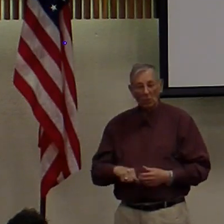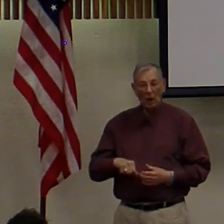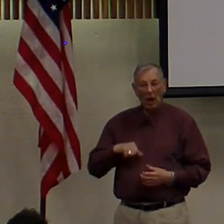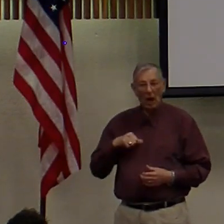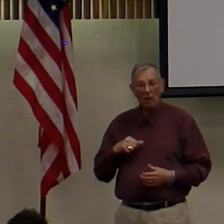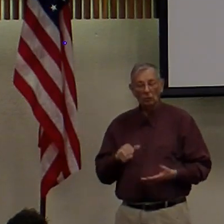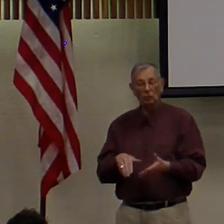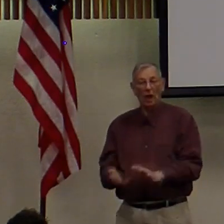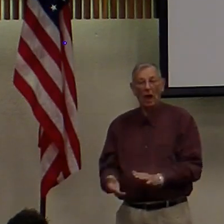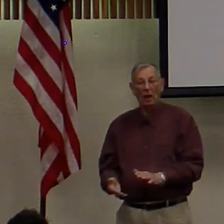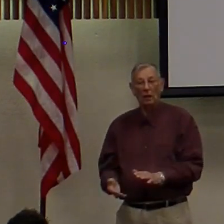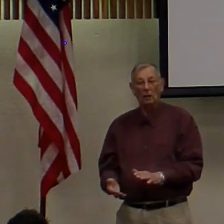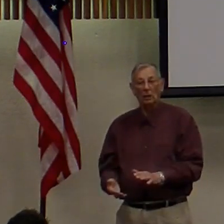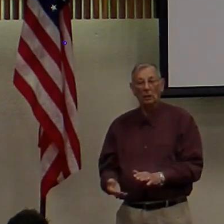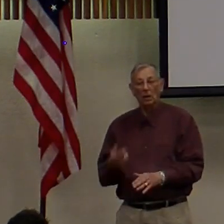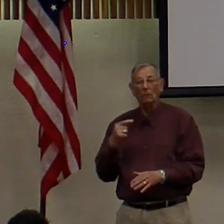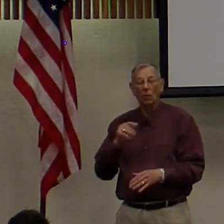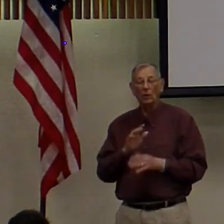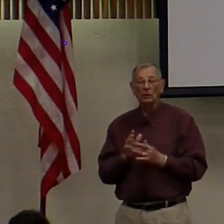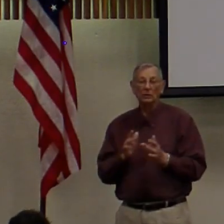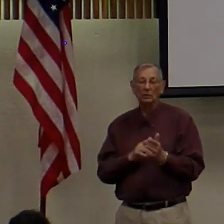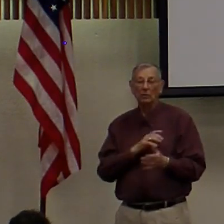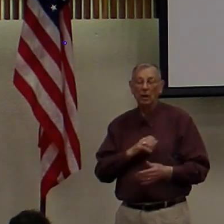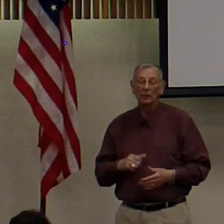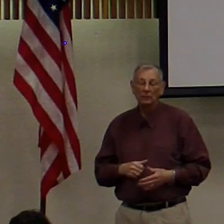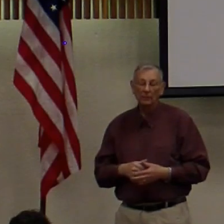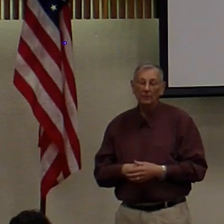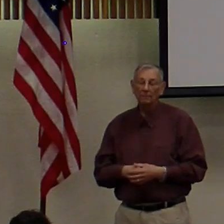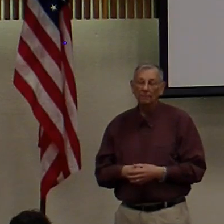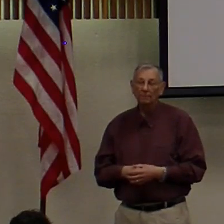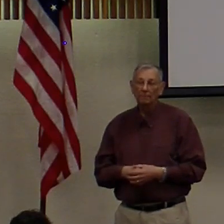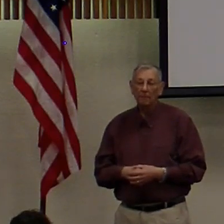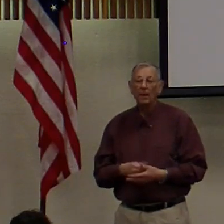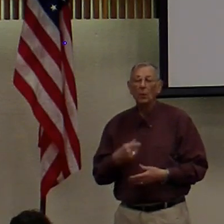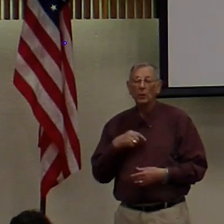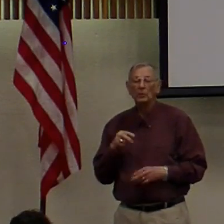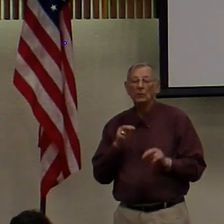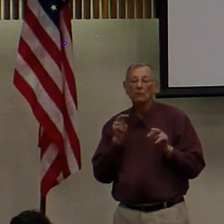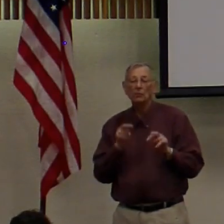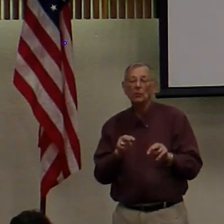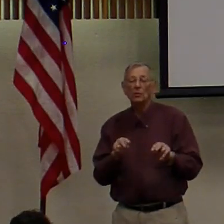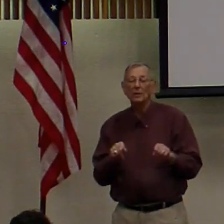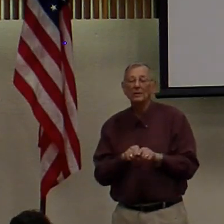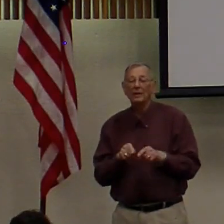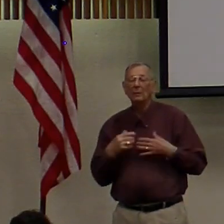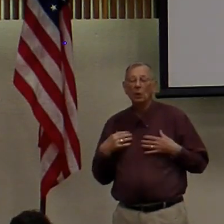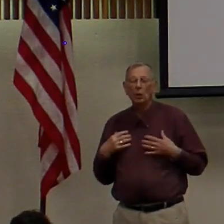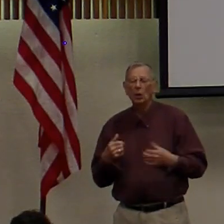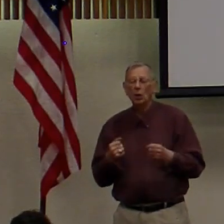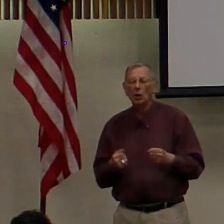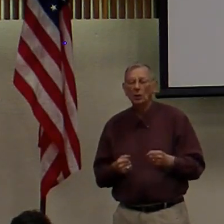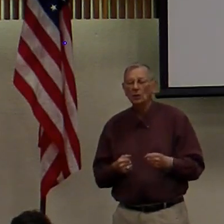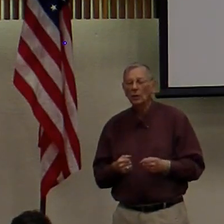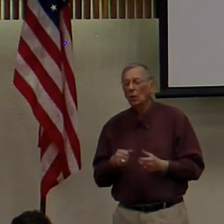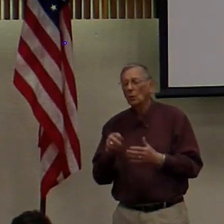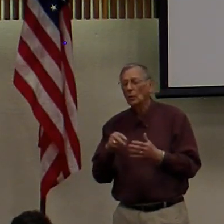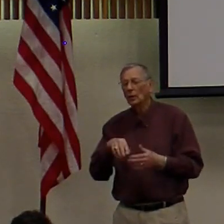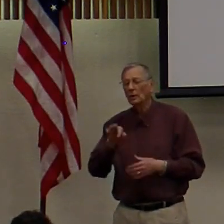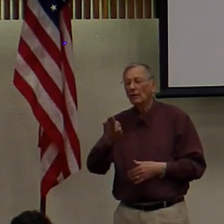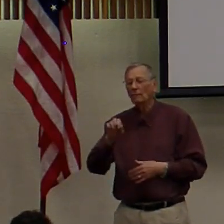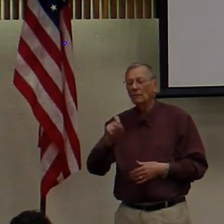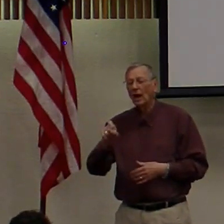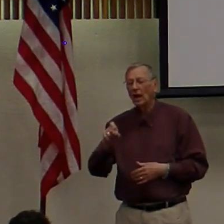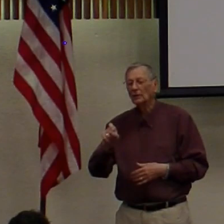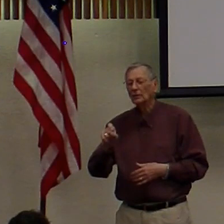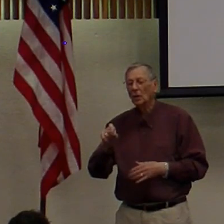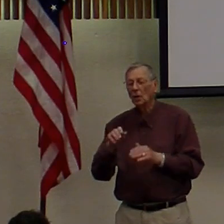proud to die for the cause of Christ. We should view it with the same amount of courage. Read Fox's Book of Martyrs